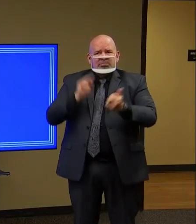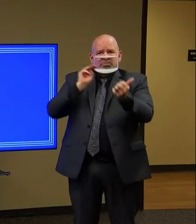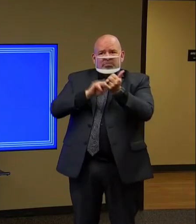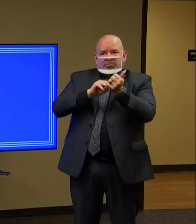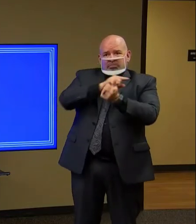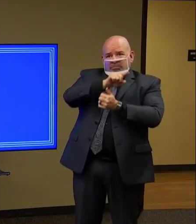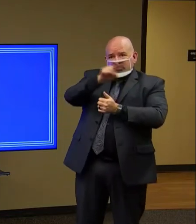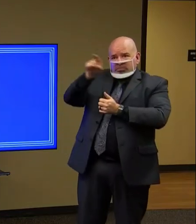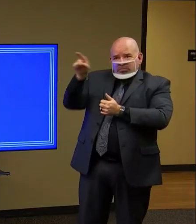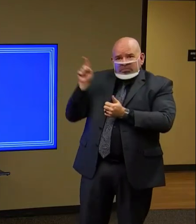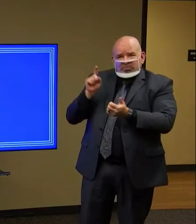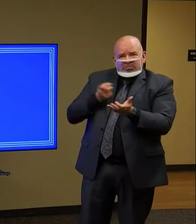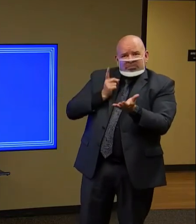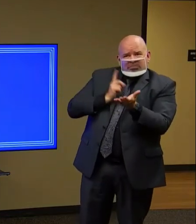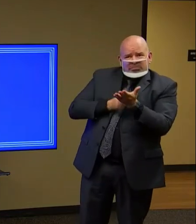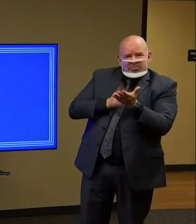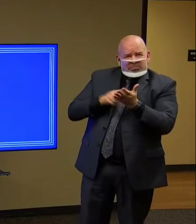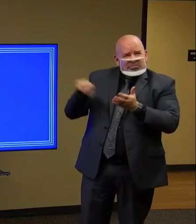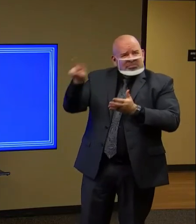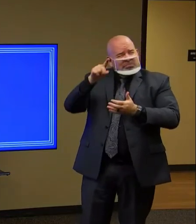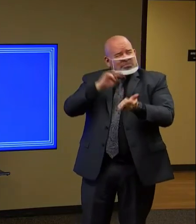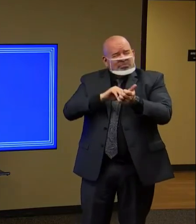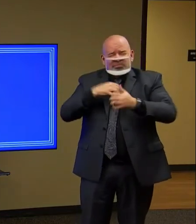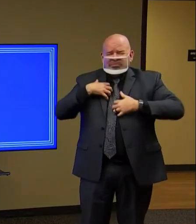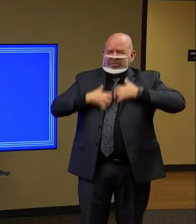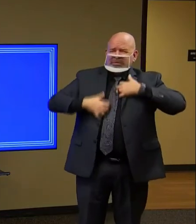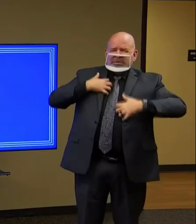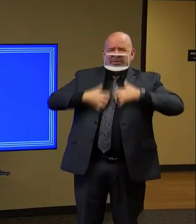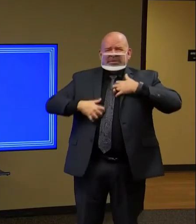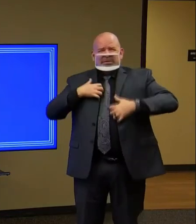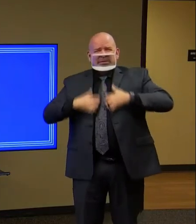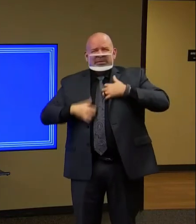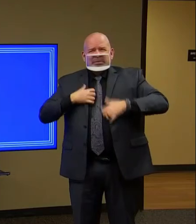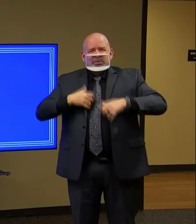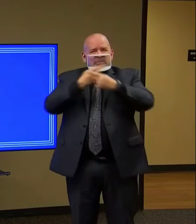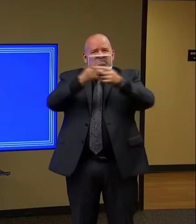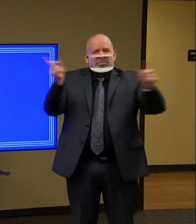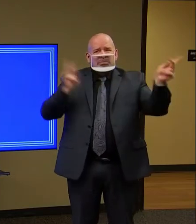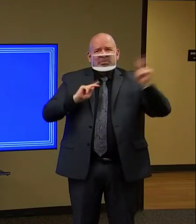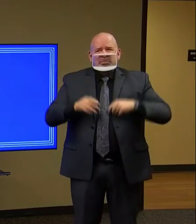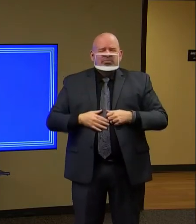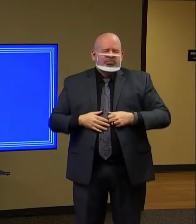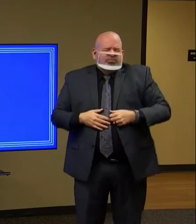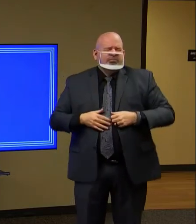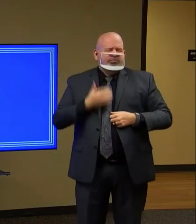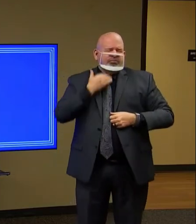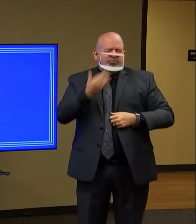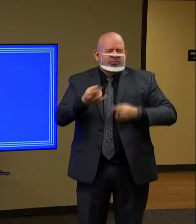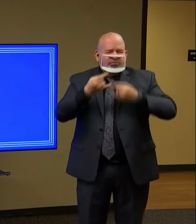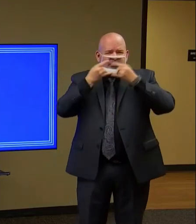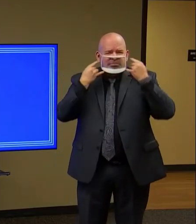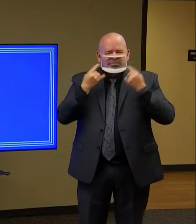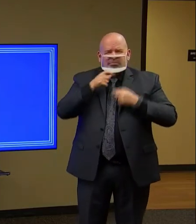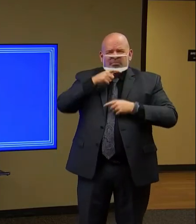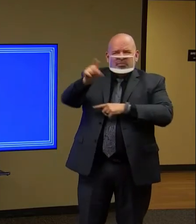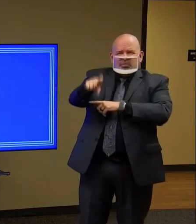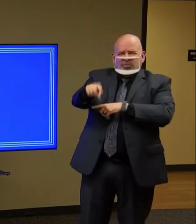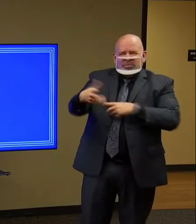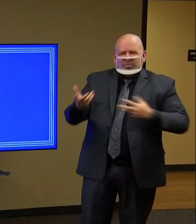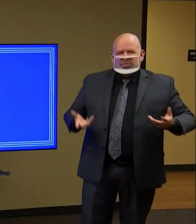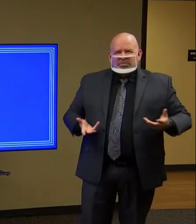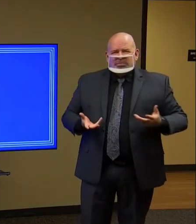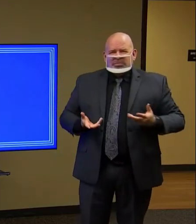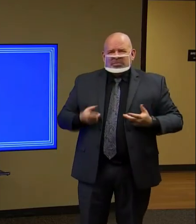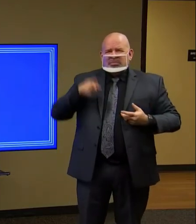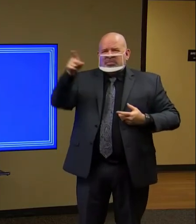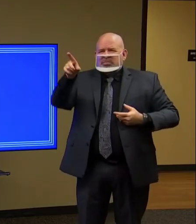people say that they are supporting us when they won't wear their mask around other people? And it's really a good